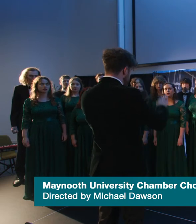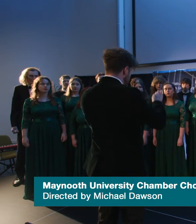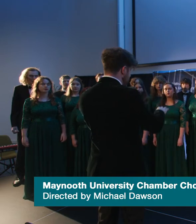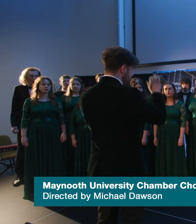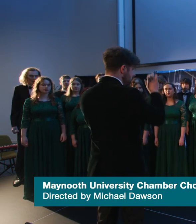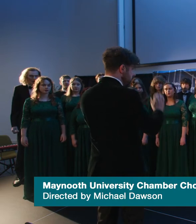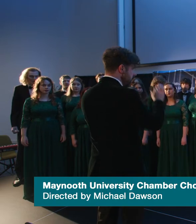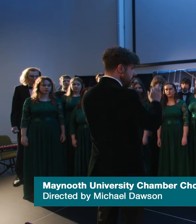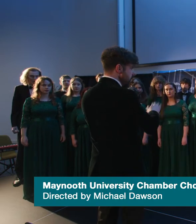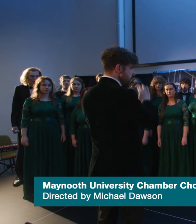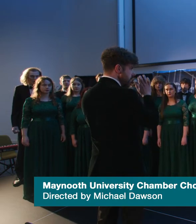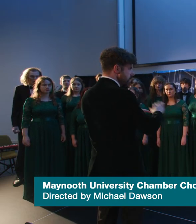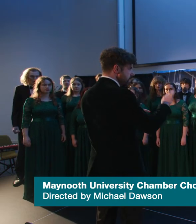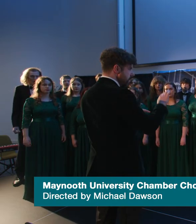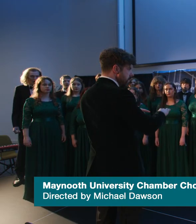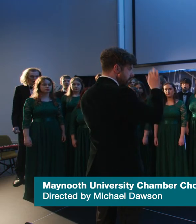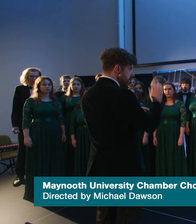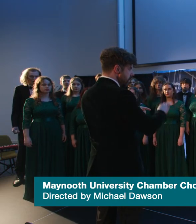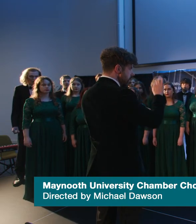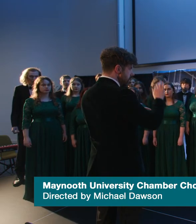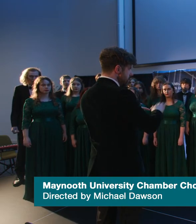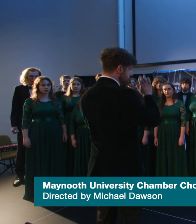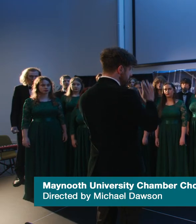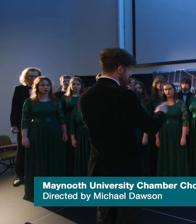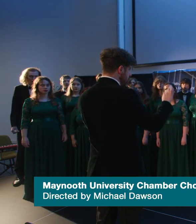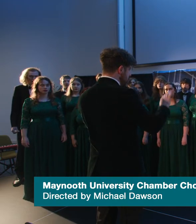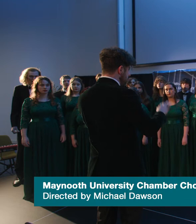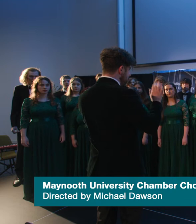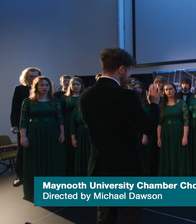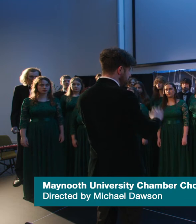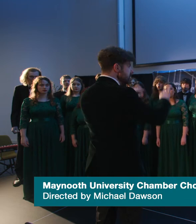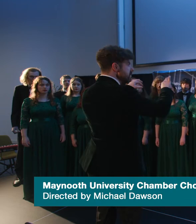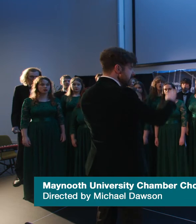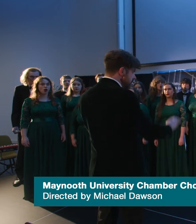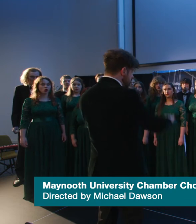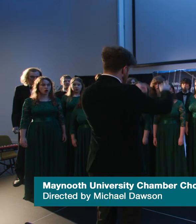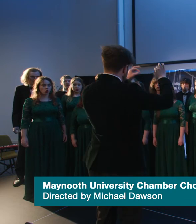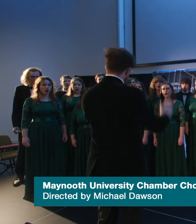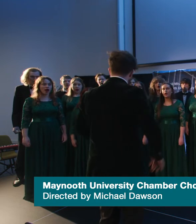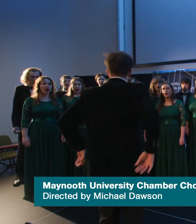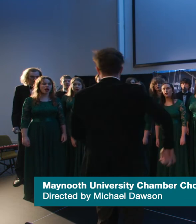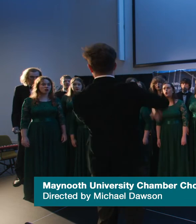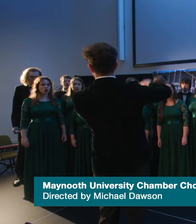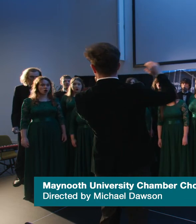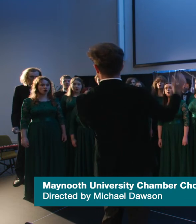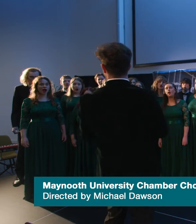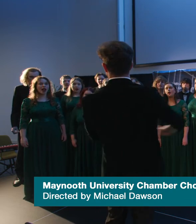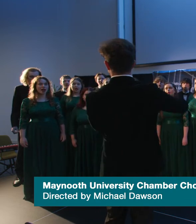Hold on, hold on, hold on, hold on, hold on, hold on.